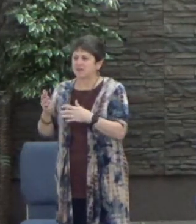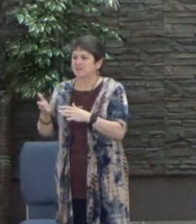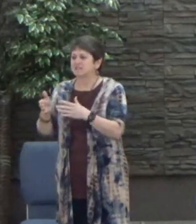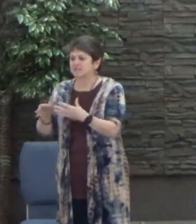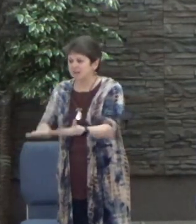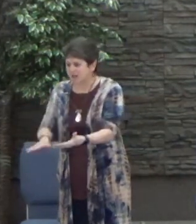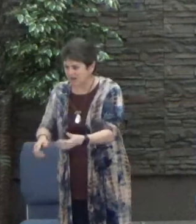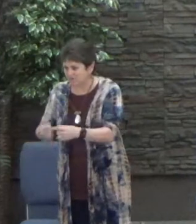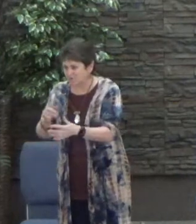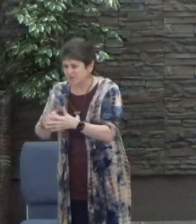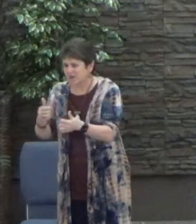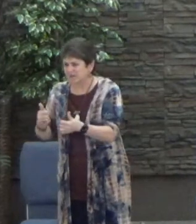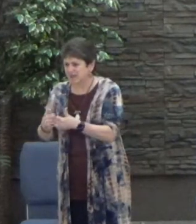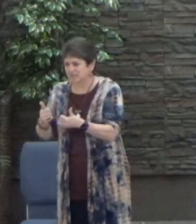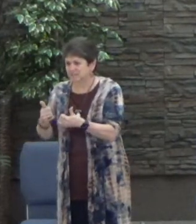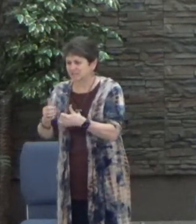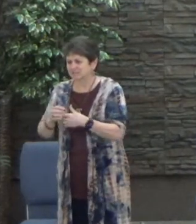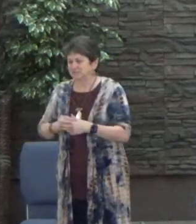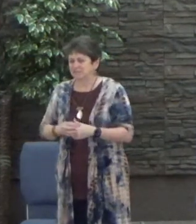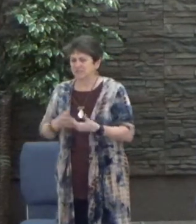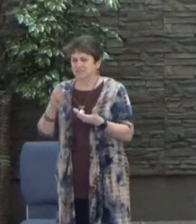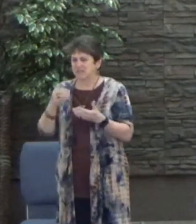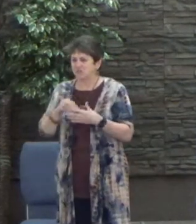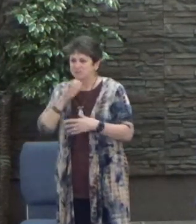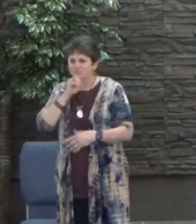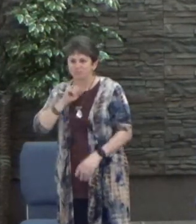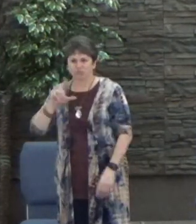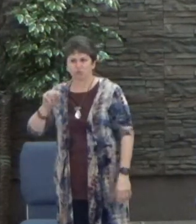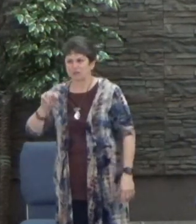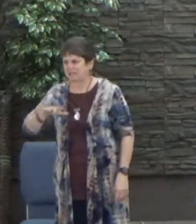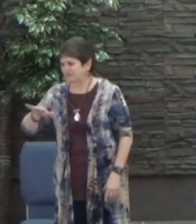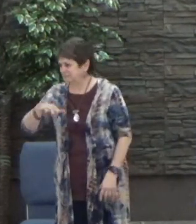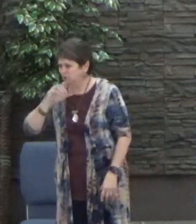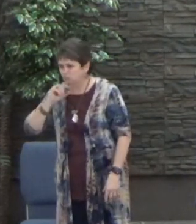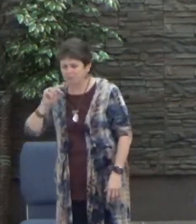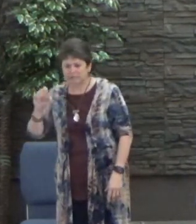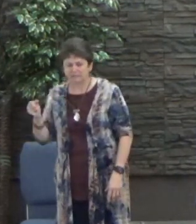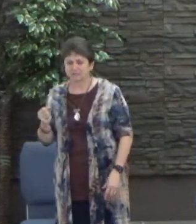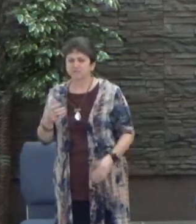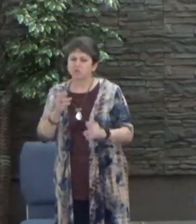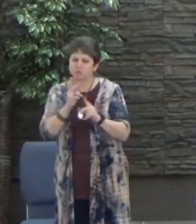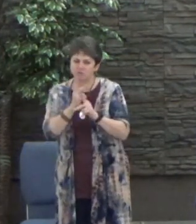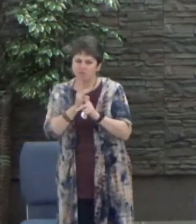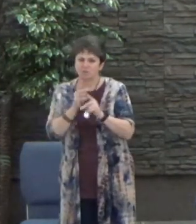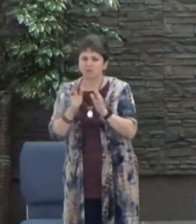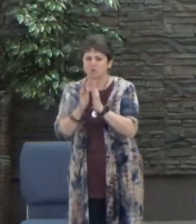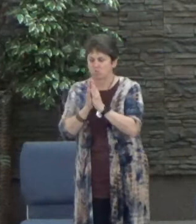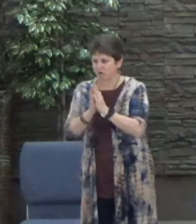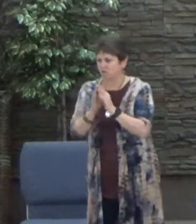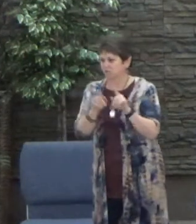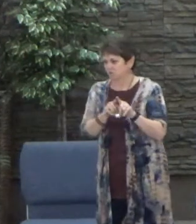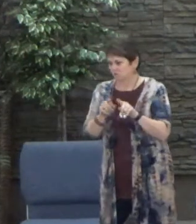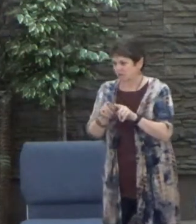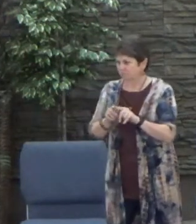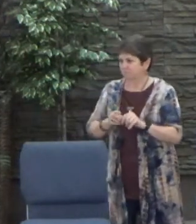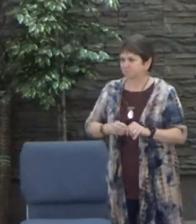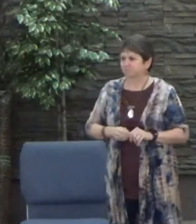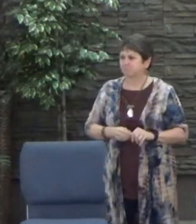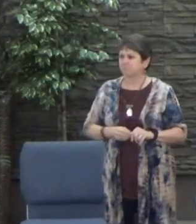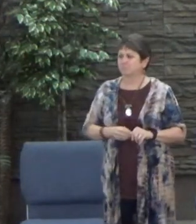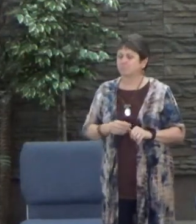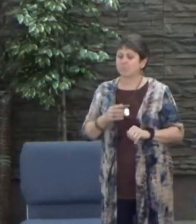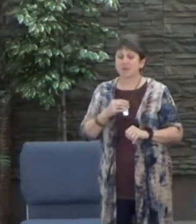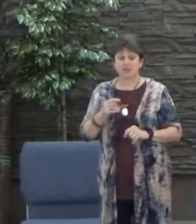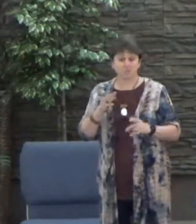dying from that particular accident. He's in his 20s. And so let's keep them in our prayers as well.